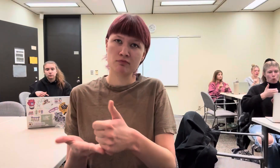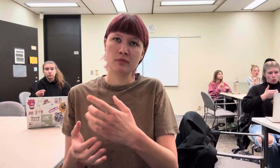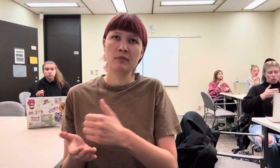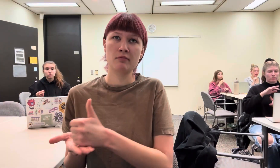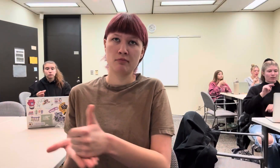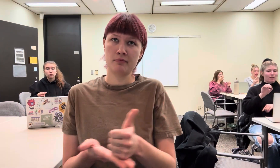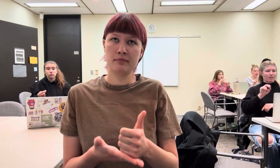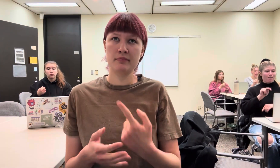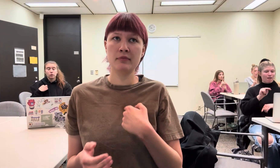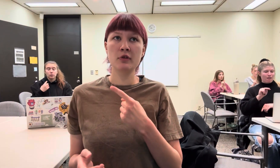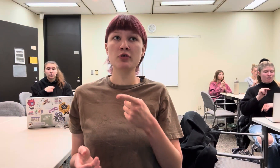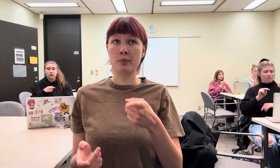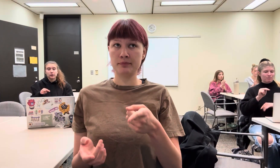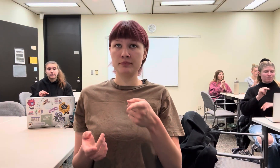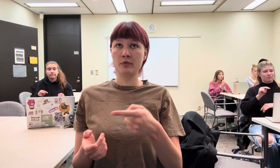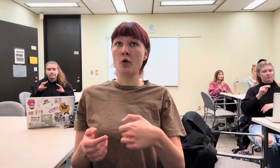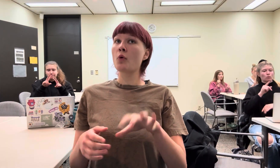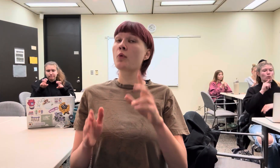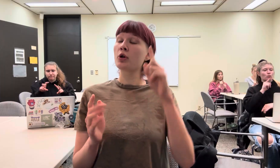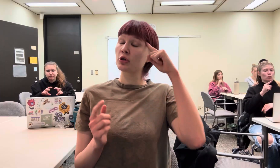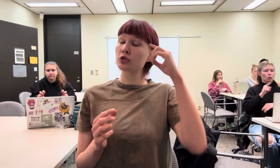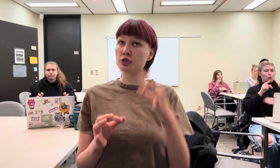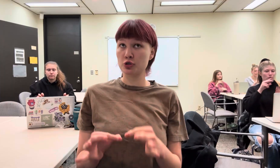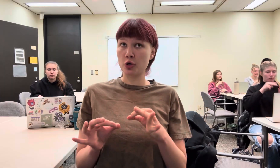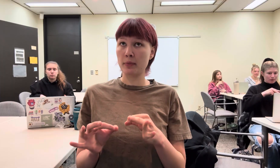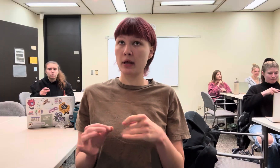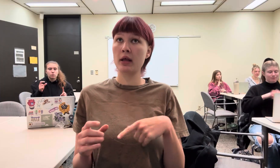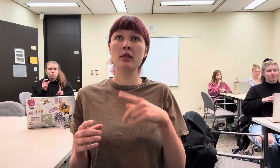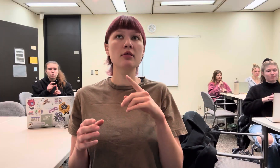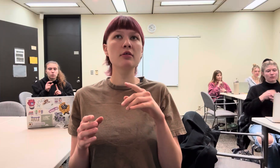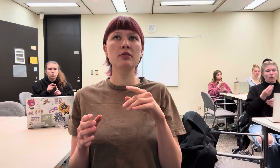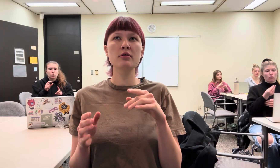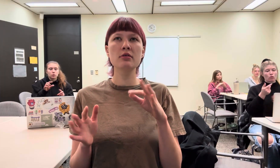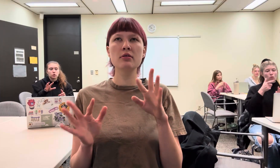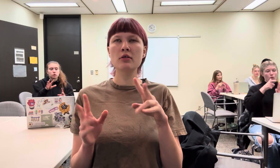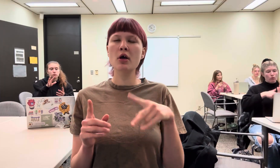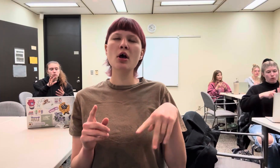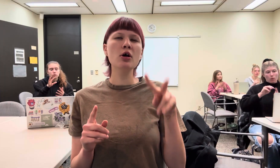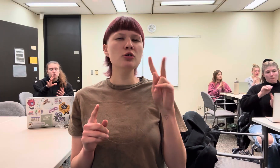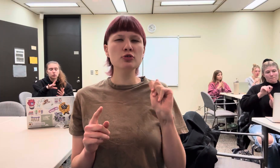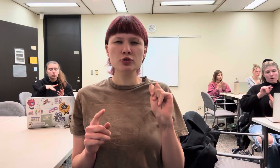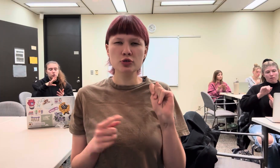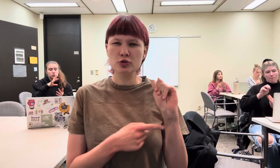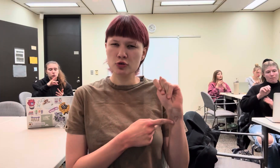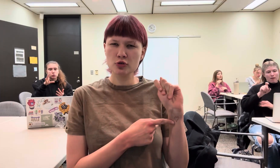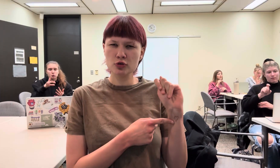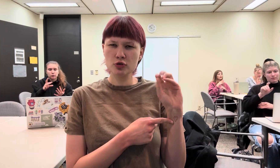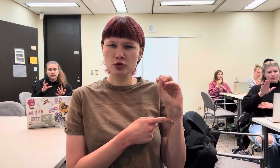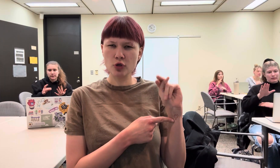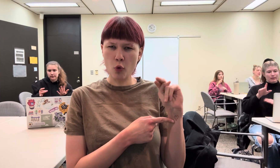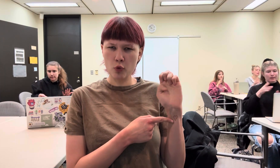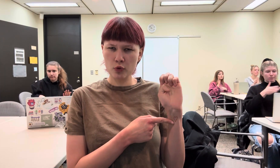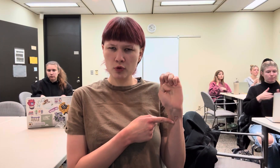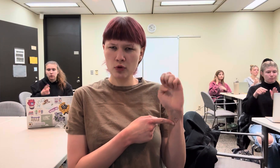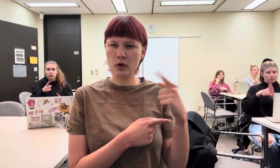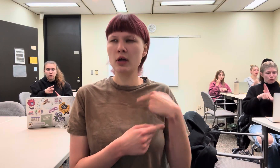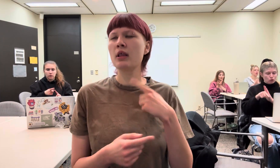We've got 5 different articles of Malcolm X's assassination that we did some background on the past couple days. And then whatever